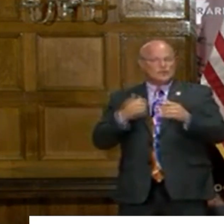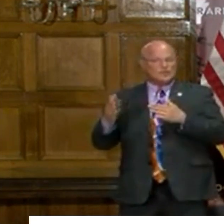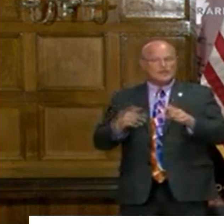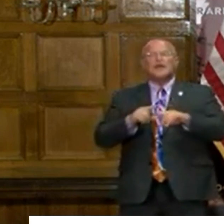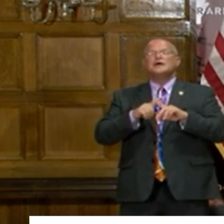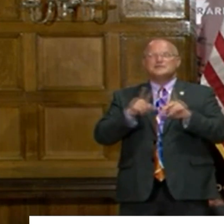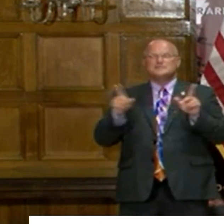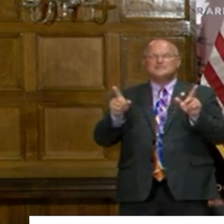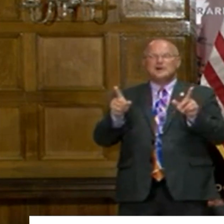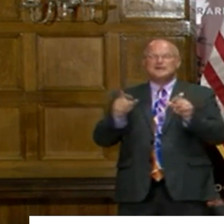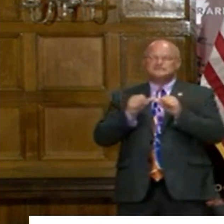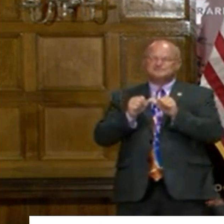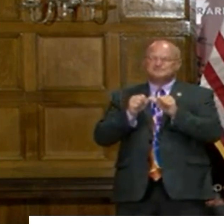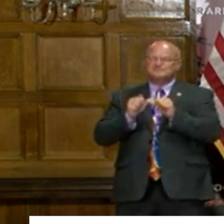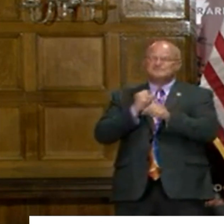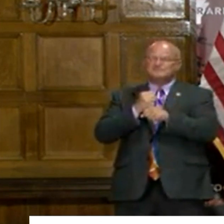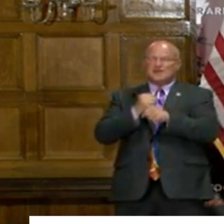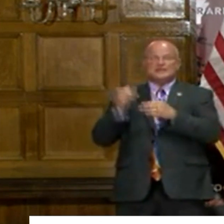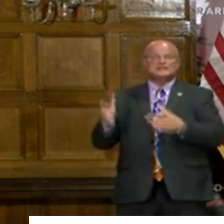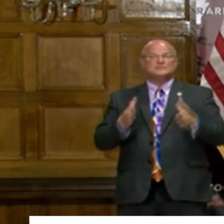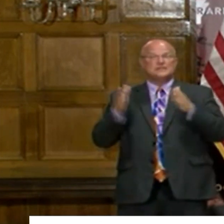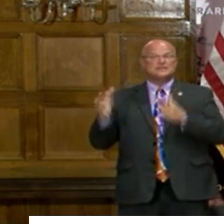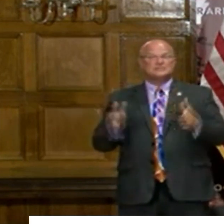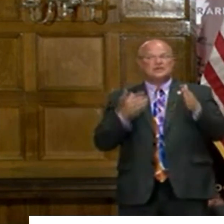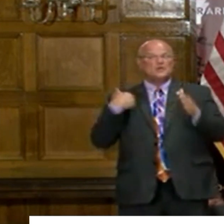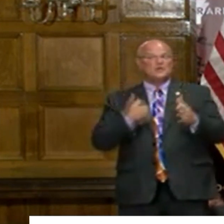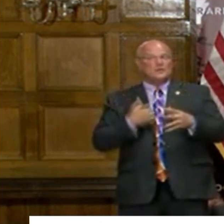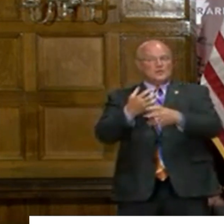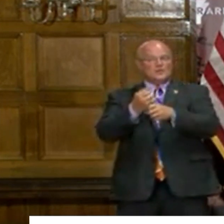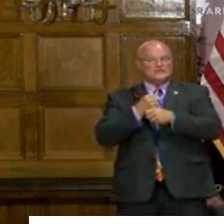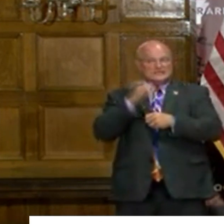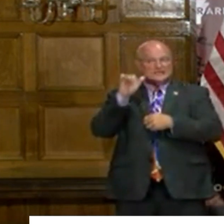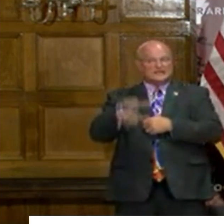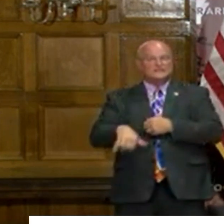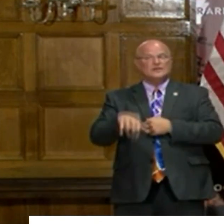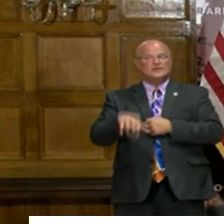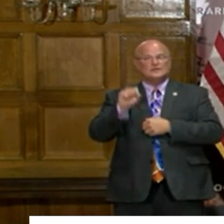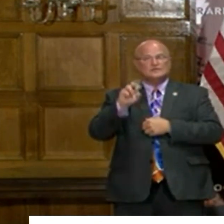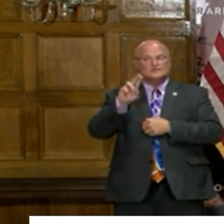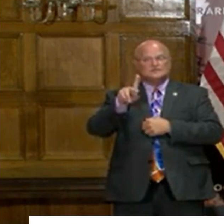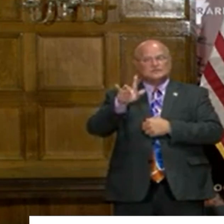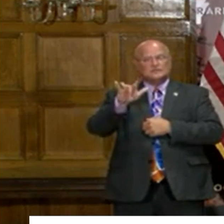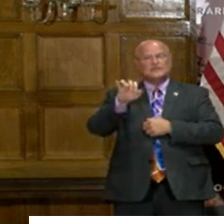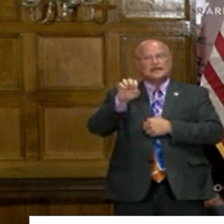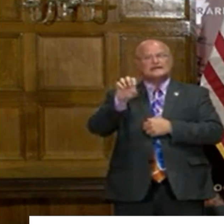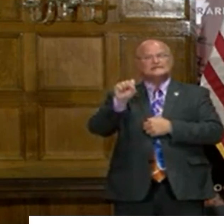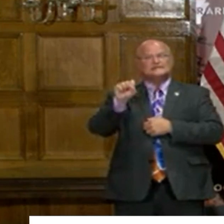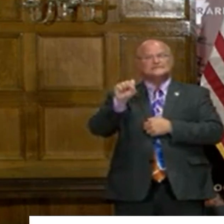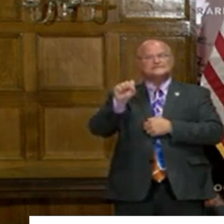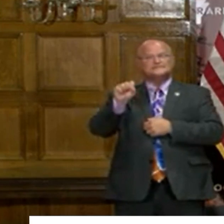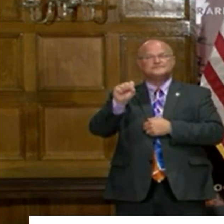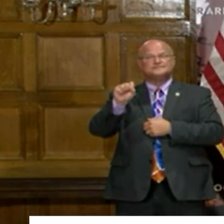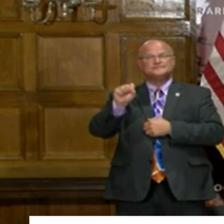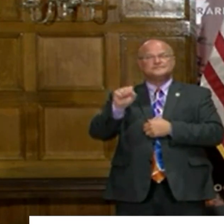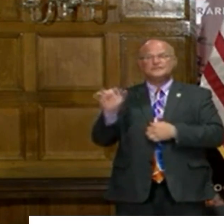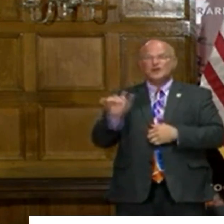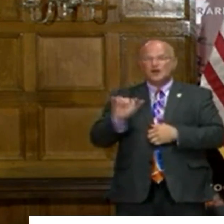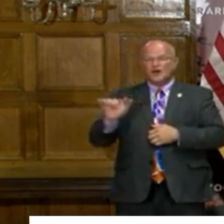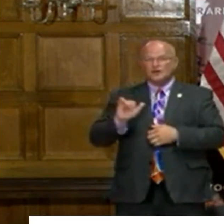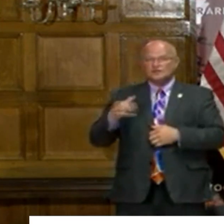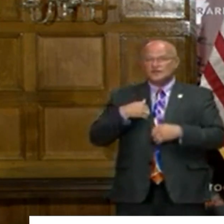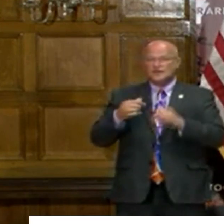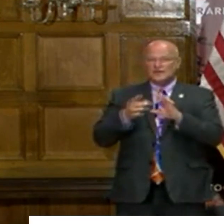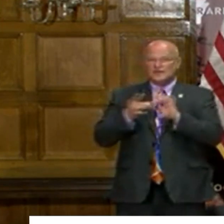we will continue to make those plans as we receive those supplies. I also wanted to just mention